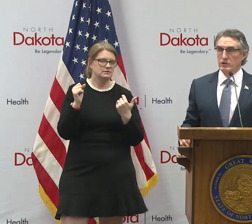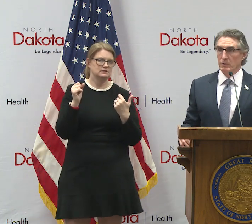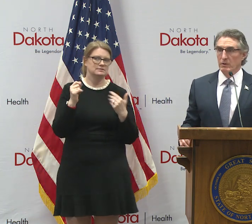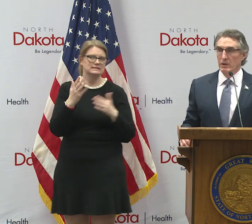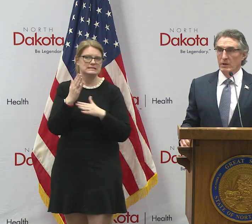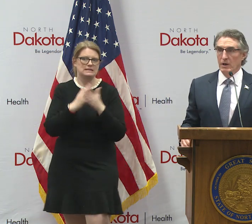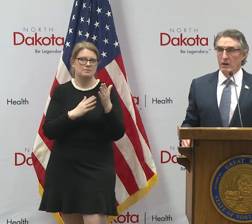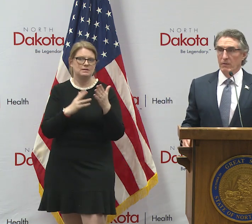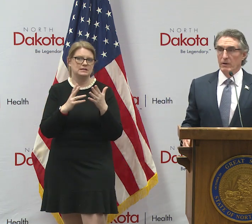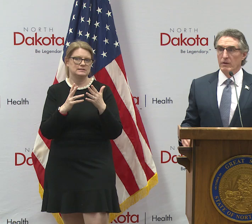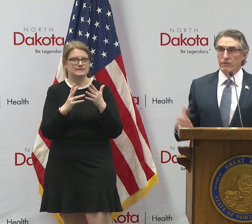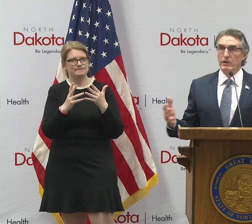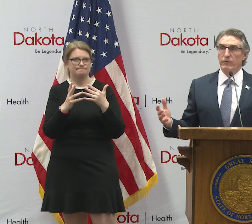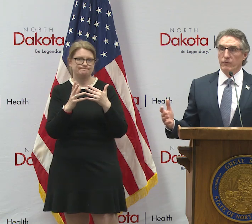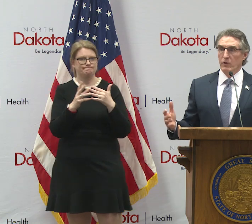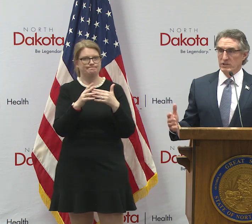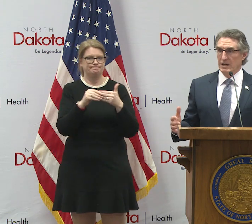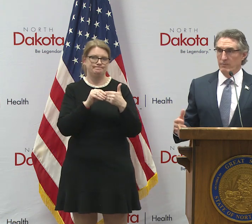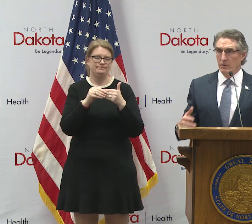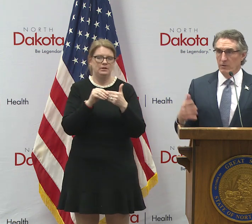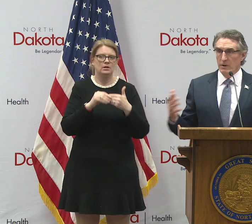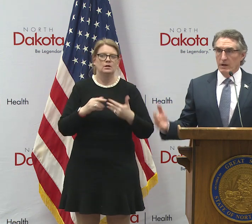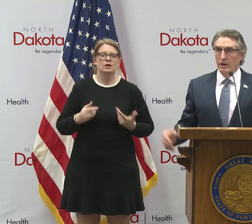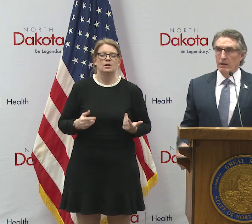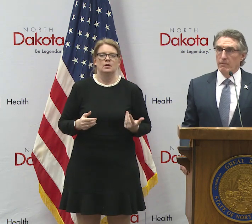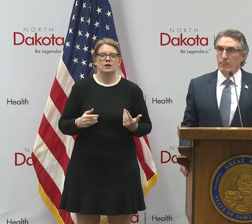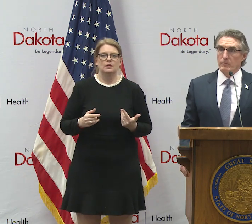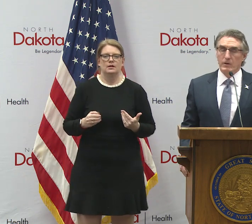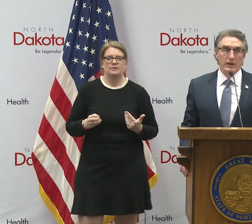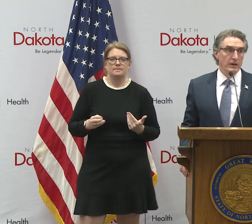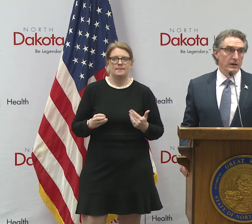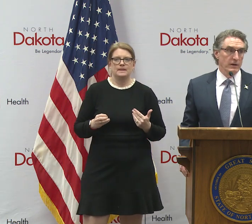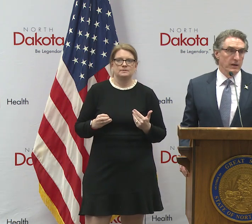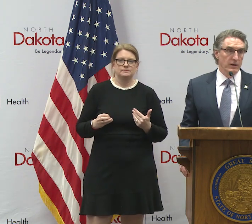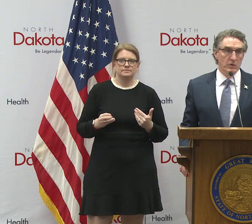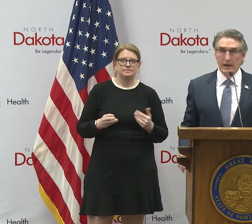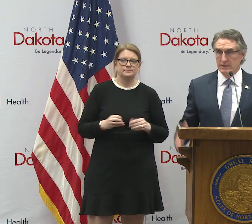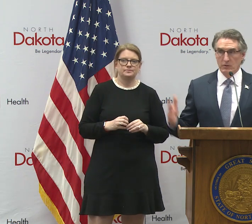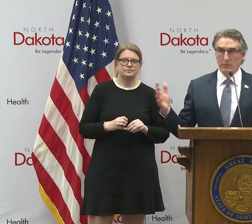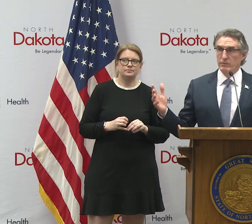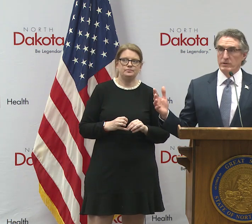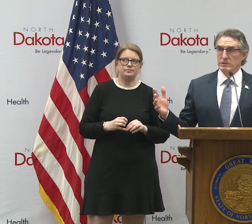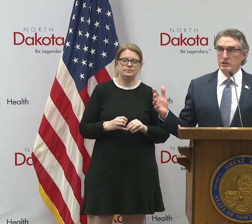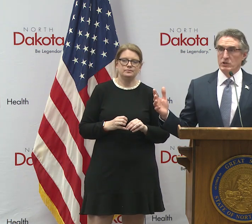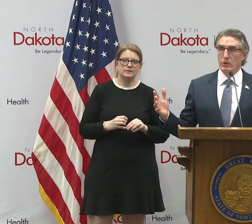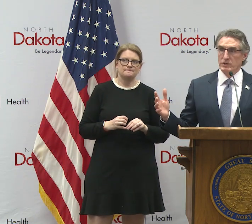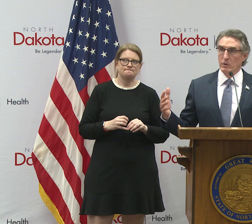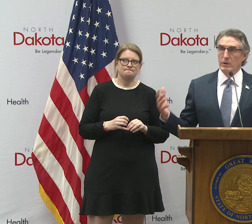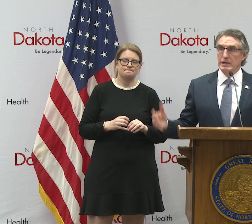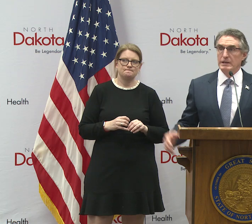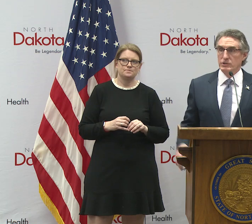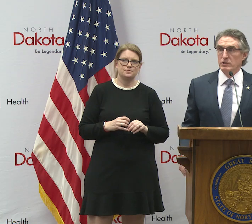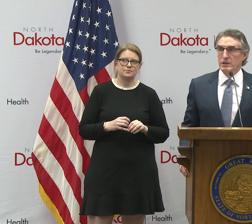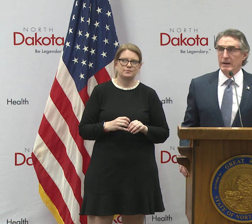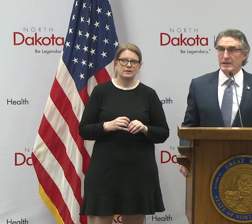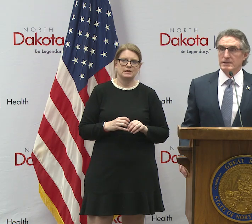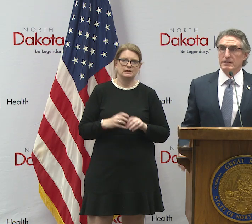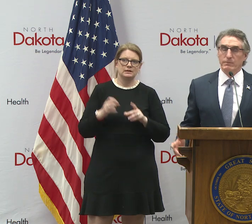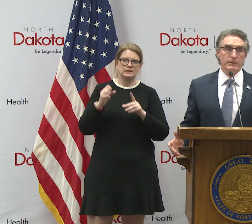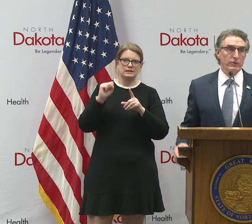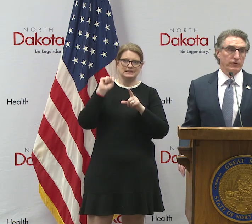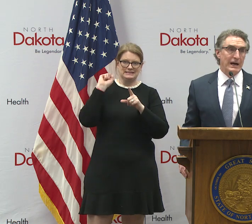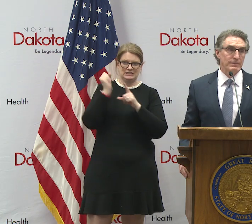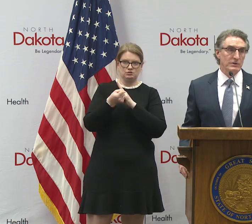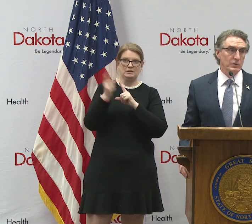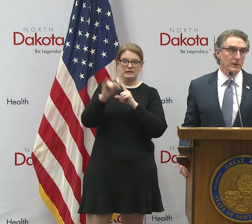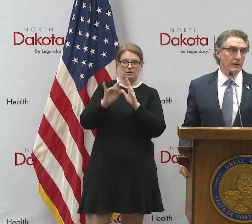is fungible. If for example, and you got into a situation where we needed surge capacity